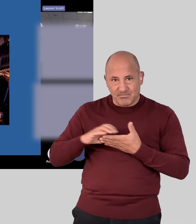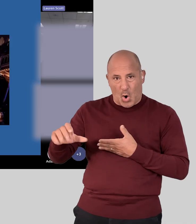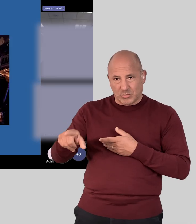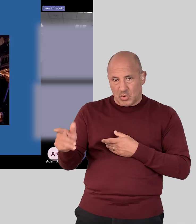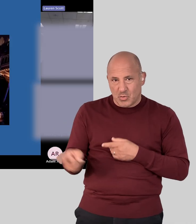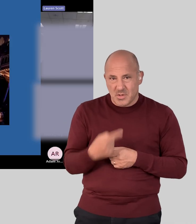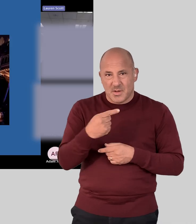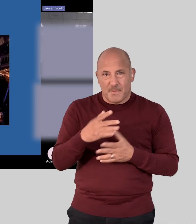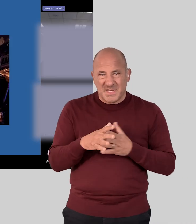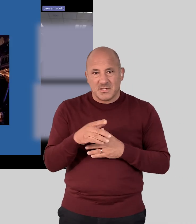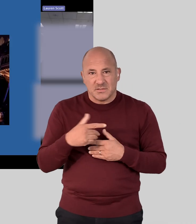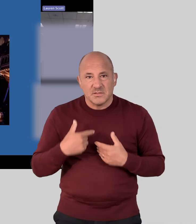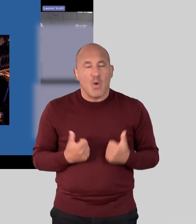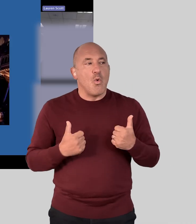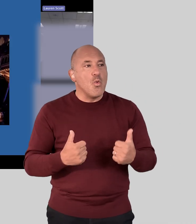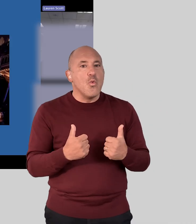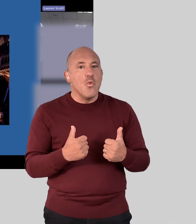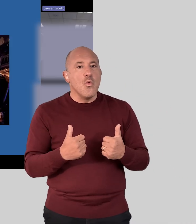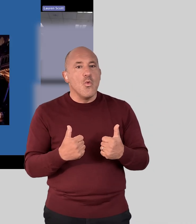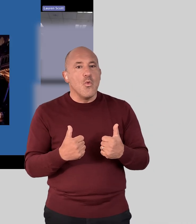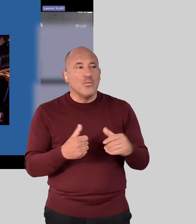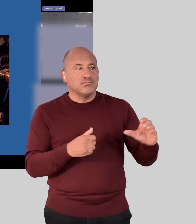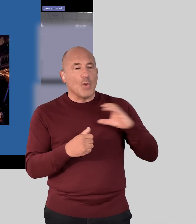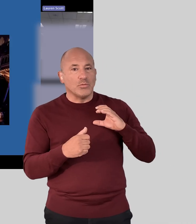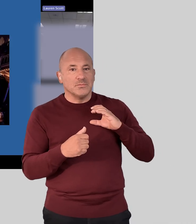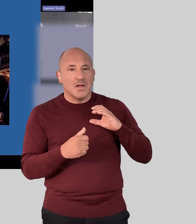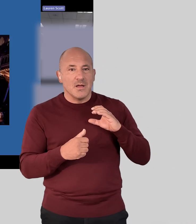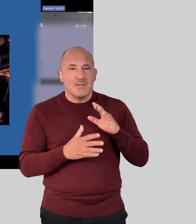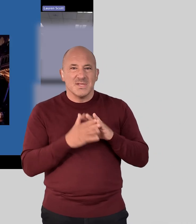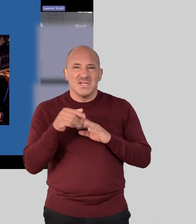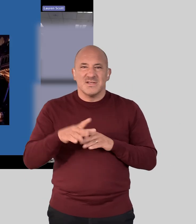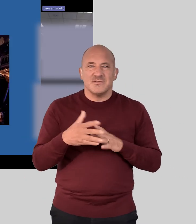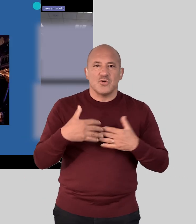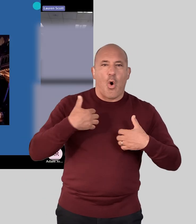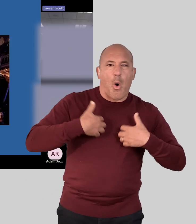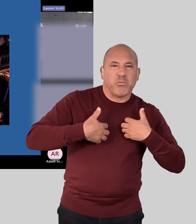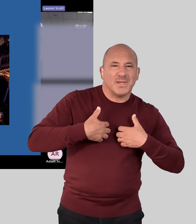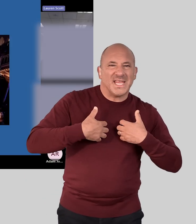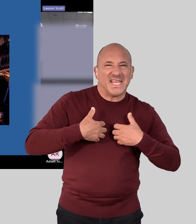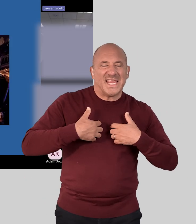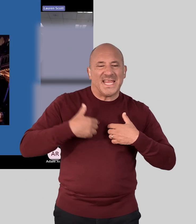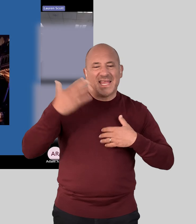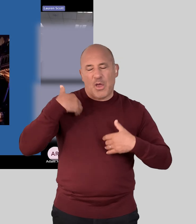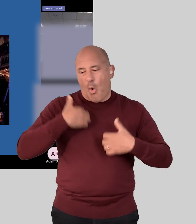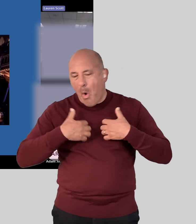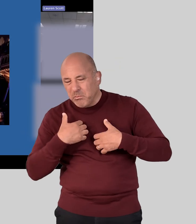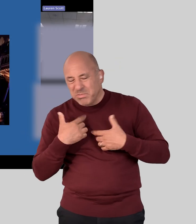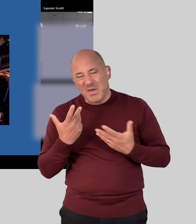and like car brands and stuff are sponsoring dancers now, which also helps